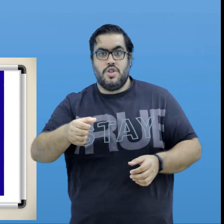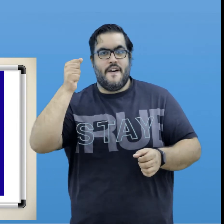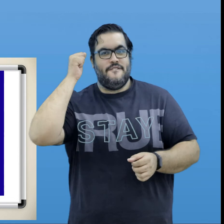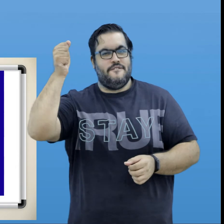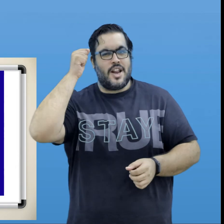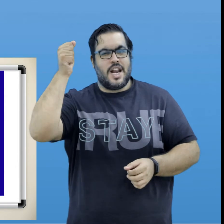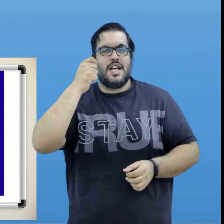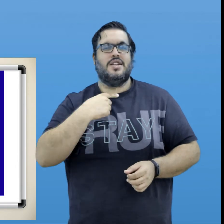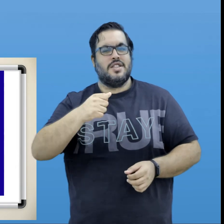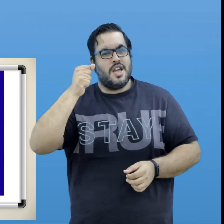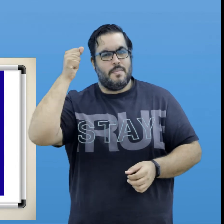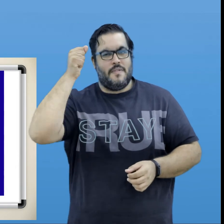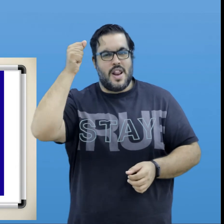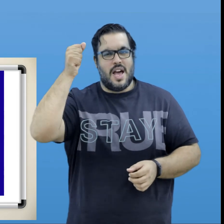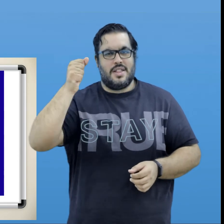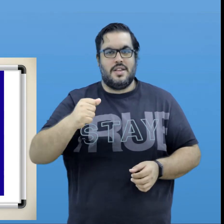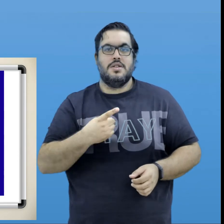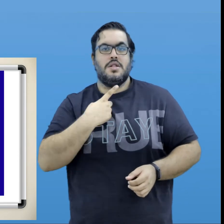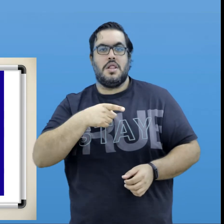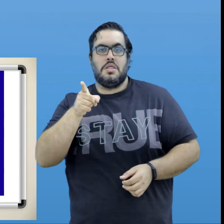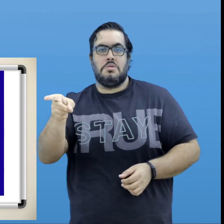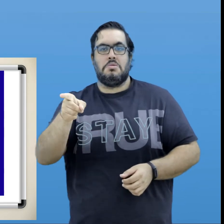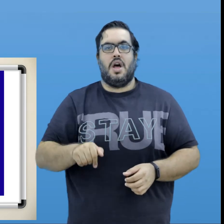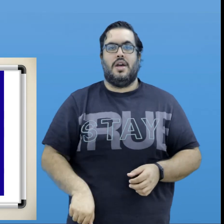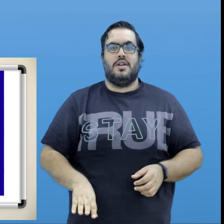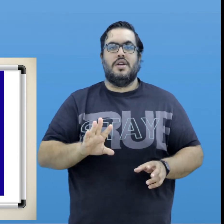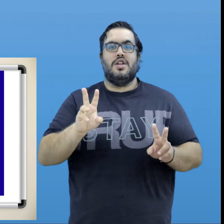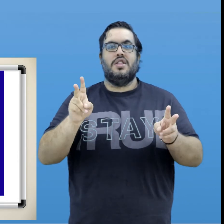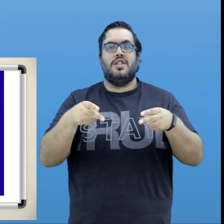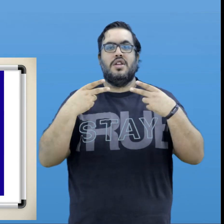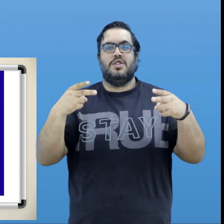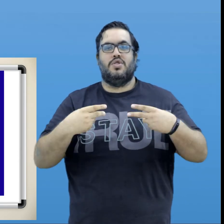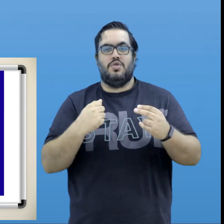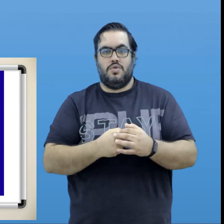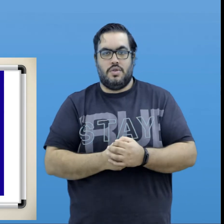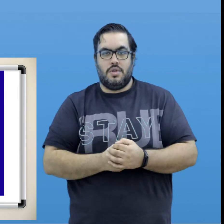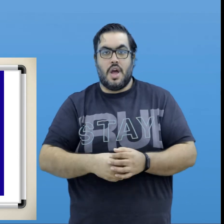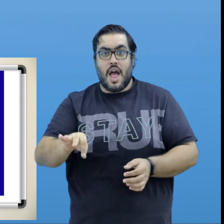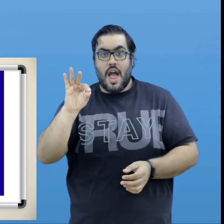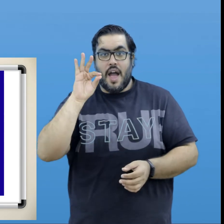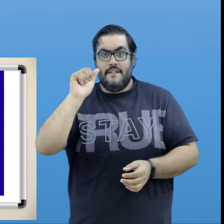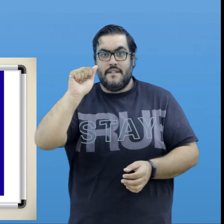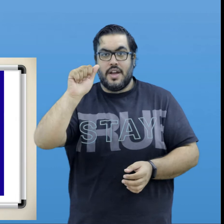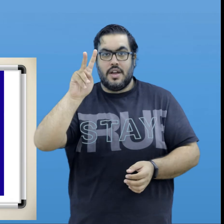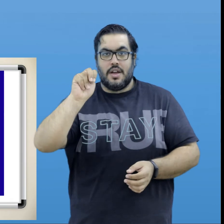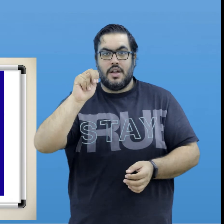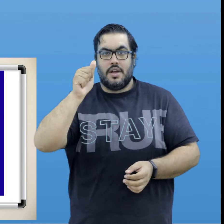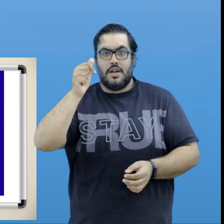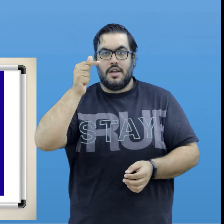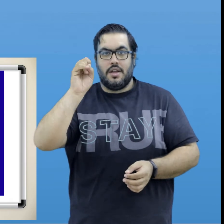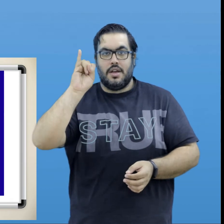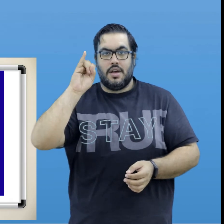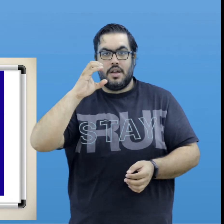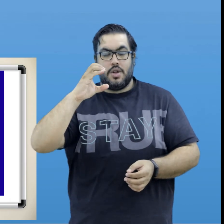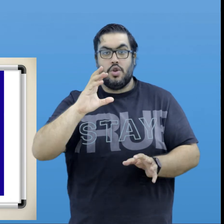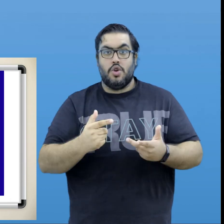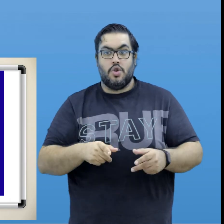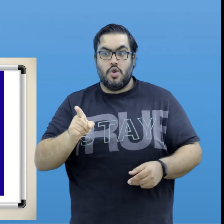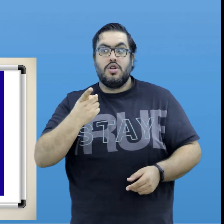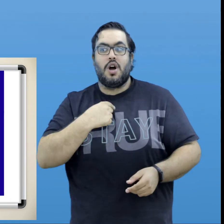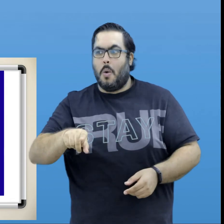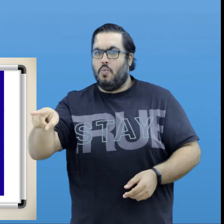understand the meaning of fanatics from the context. Fanatic is a noun, and it means someone who likes something very